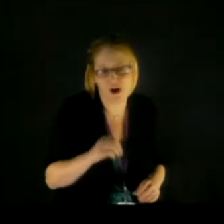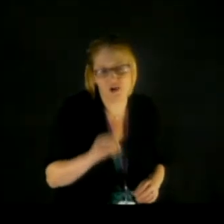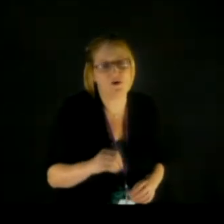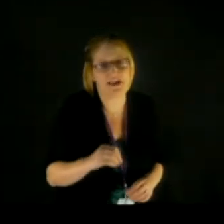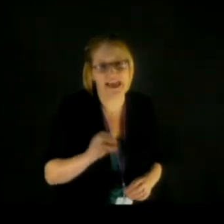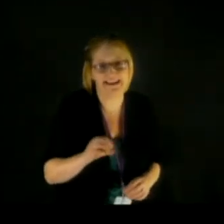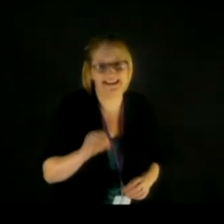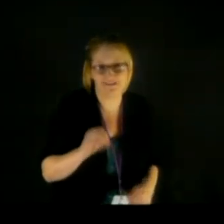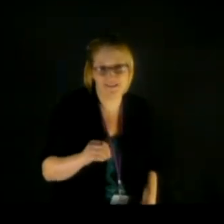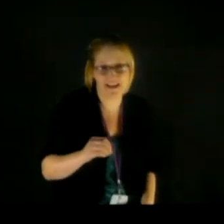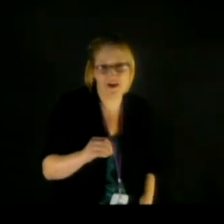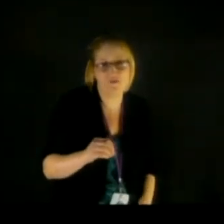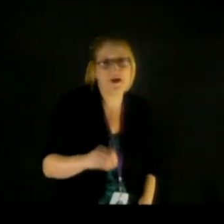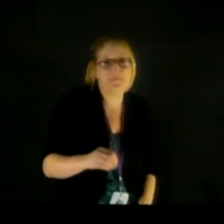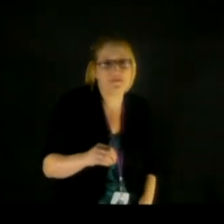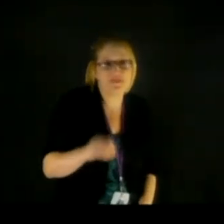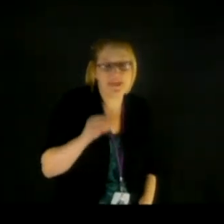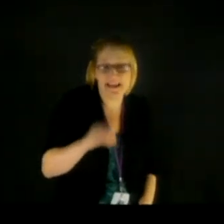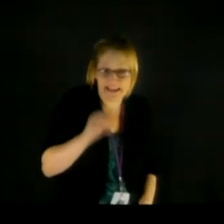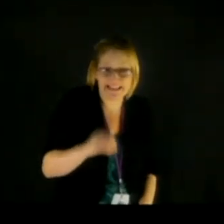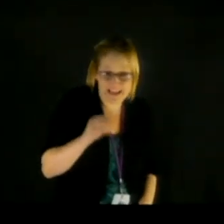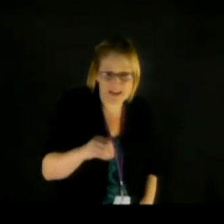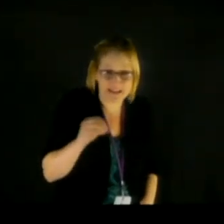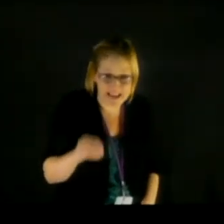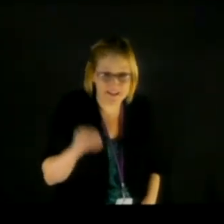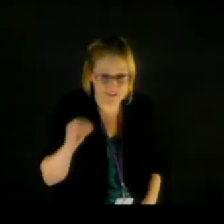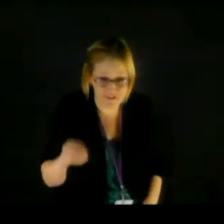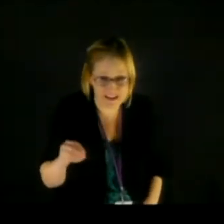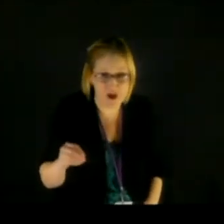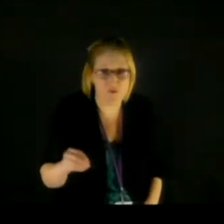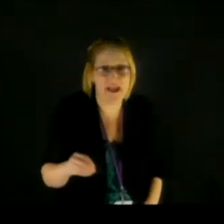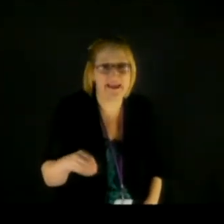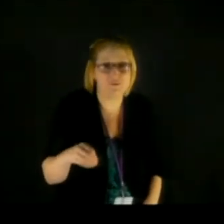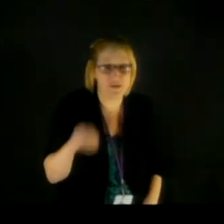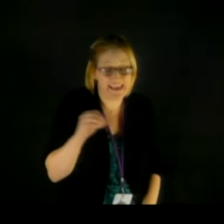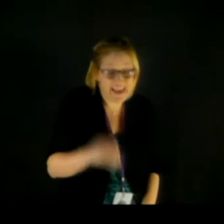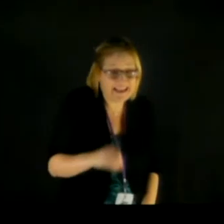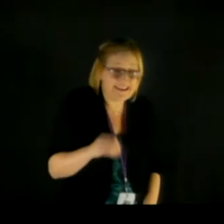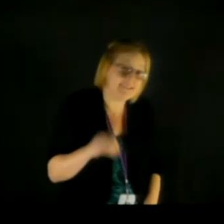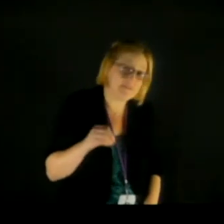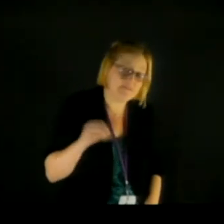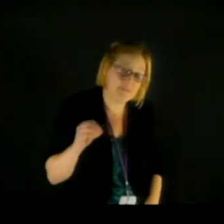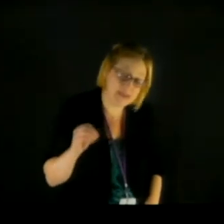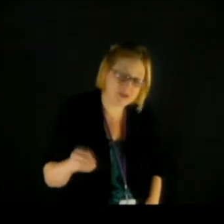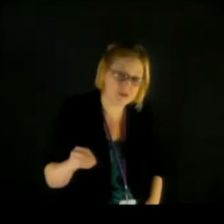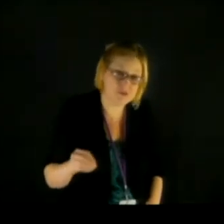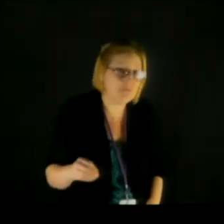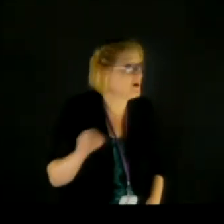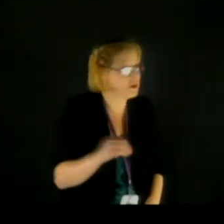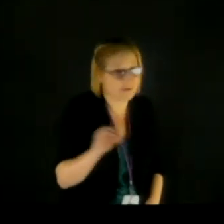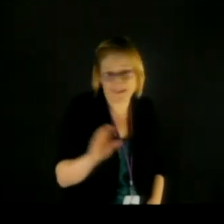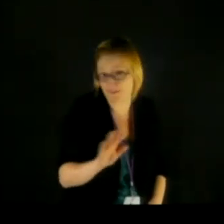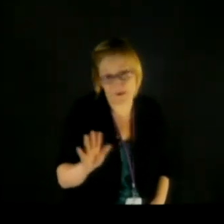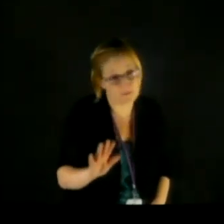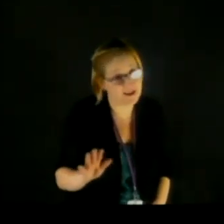at work editing the video, but they need time to edit the video, and we can't accept pictures much past spring break at